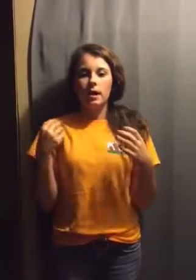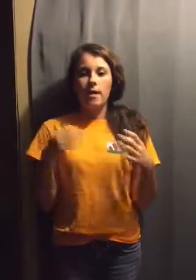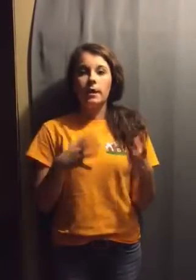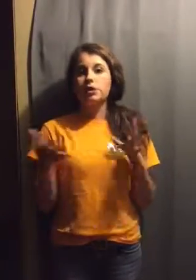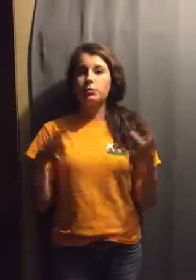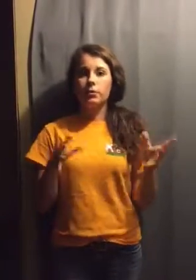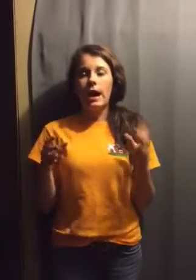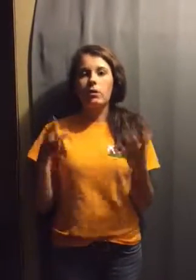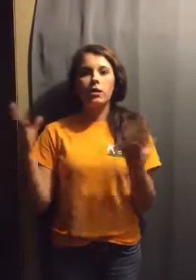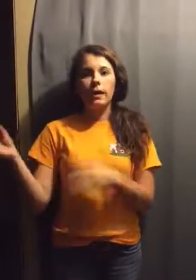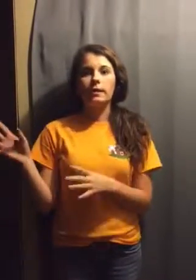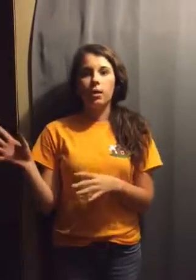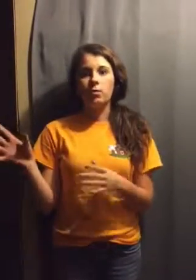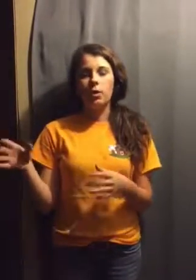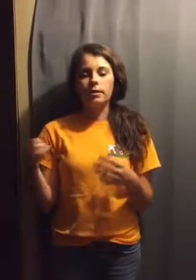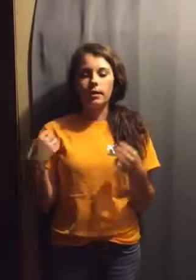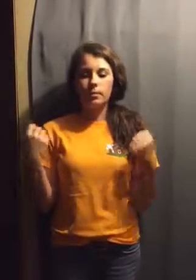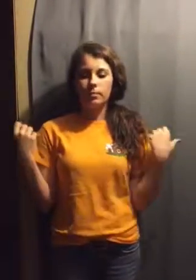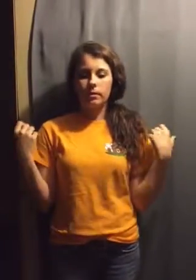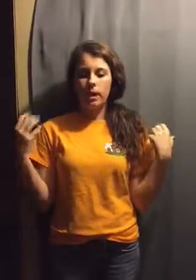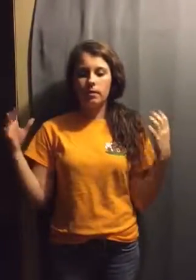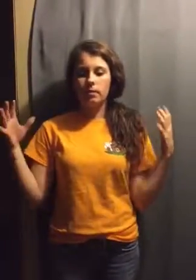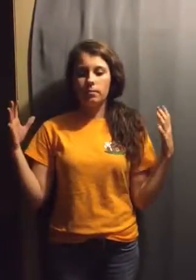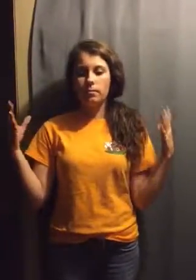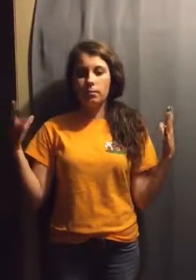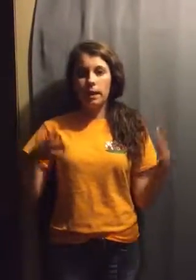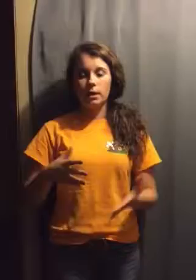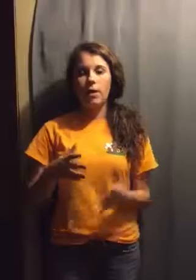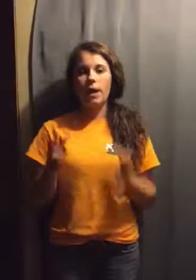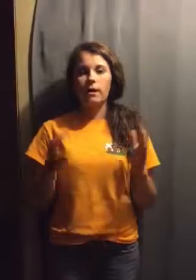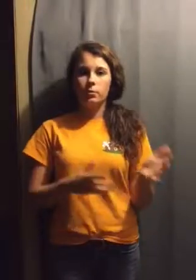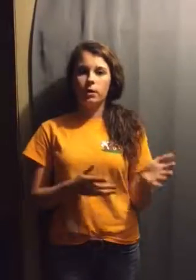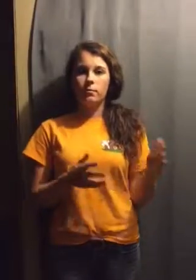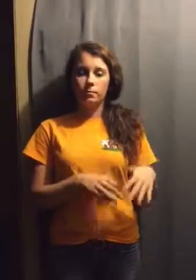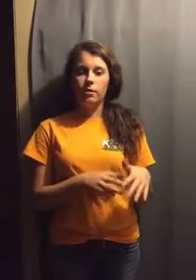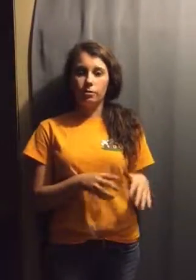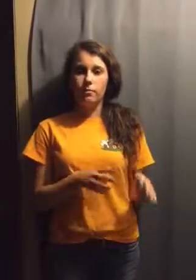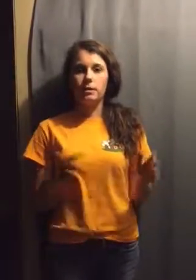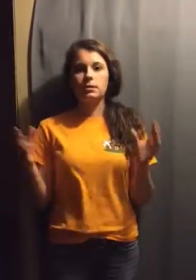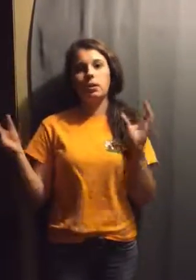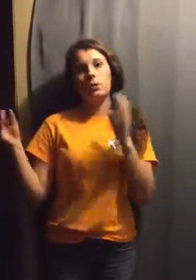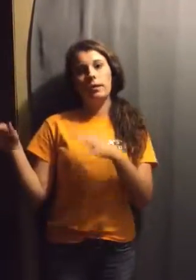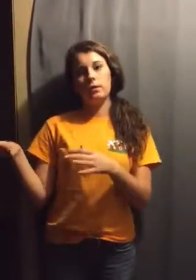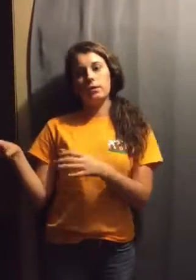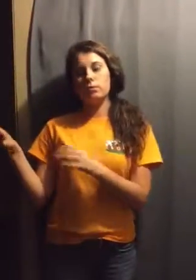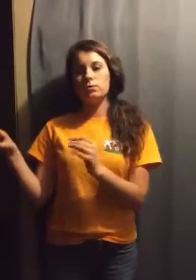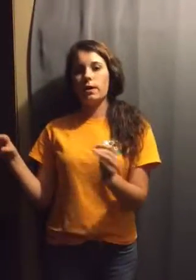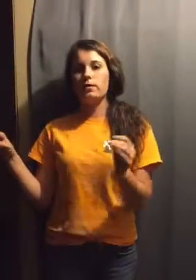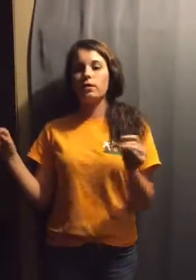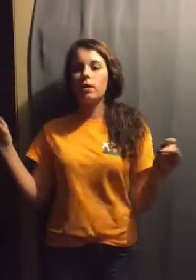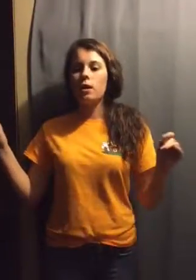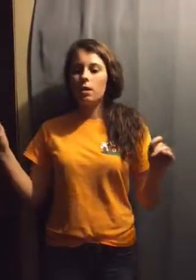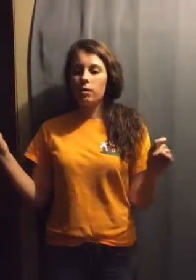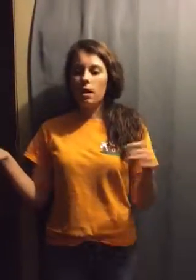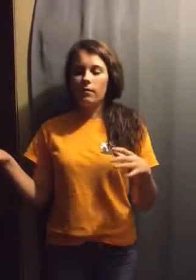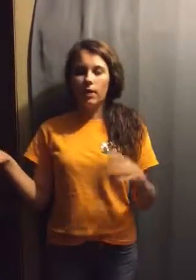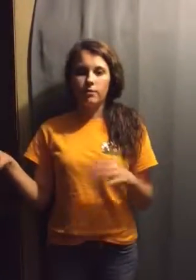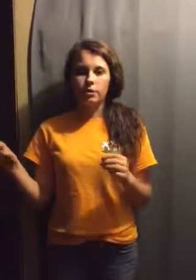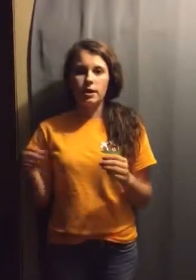and they'd just put that on and they'd go to work. And then when they'd go out, they'd wear the 3-piece suit, and the girls would wear their flapper